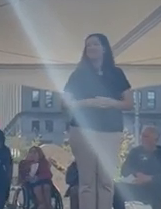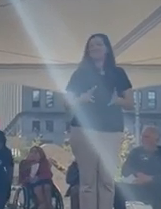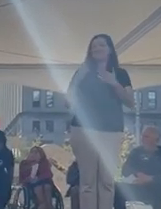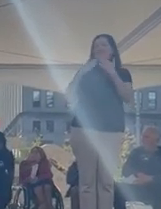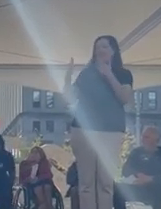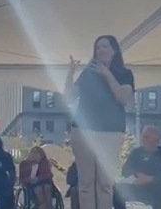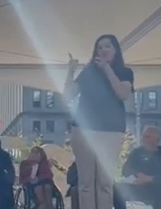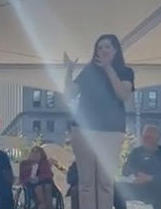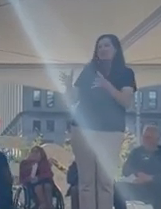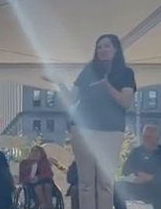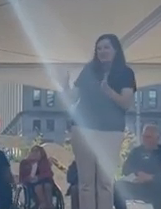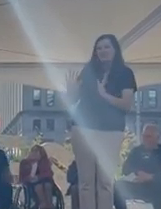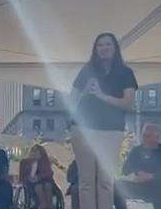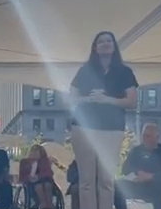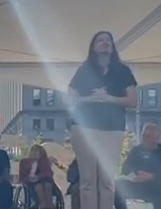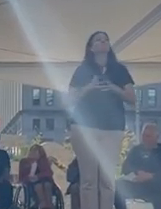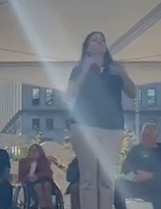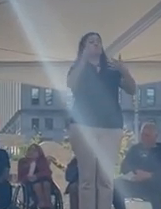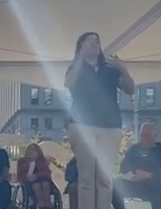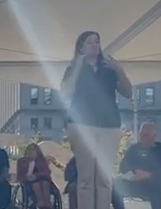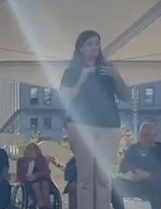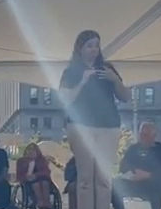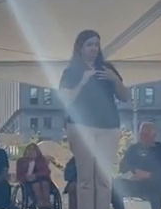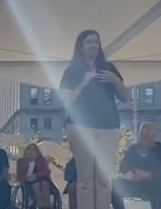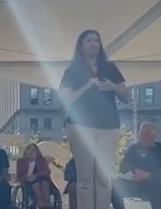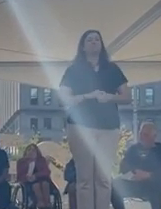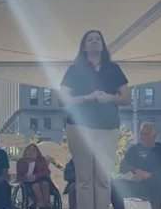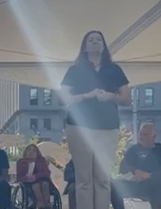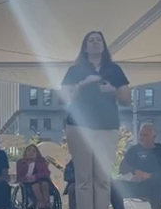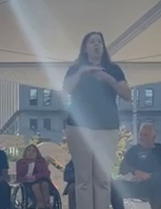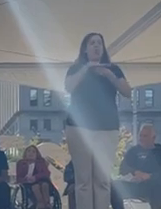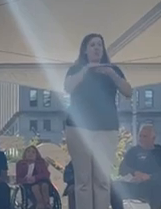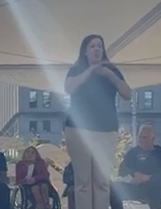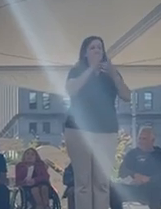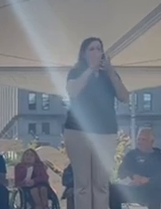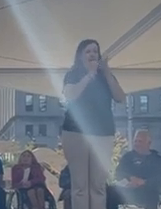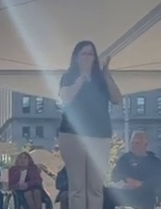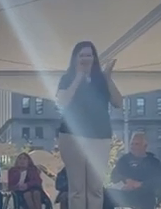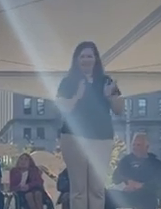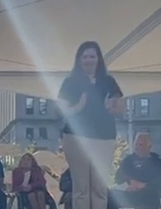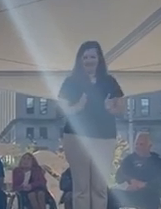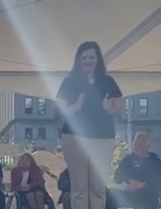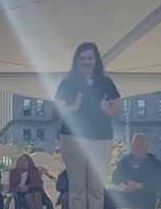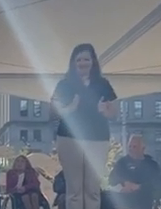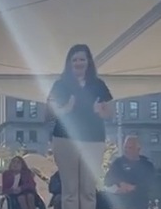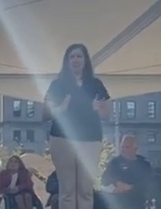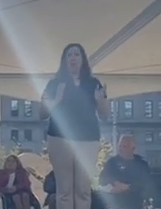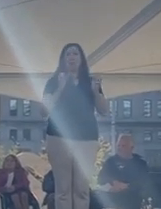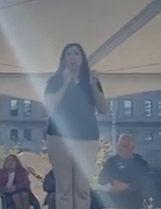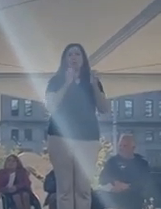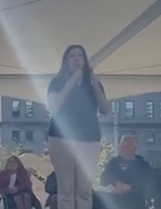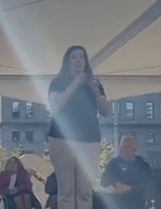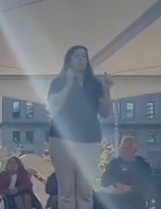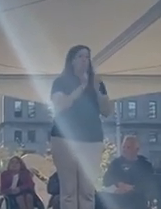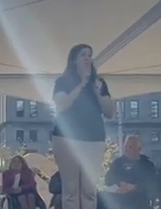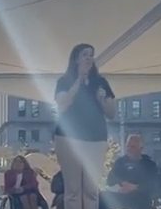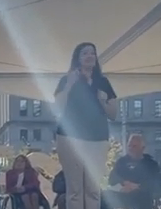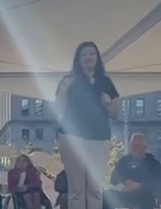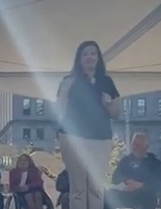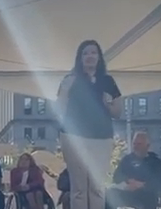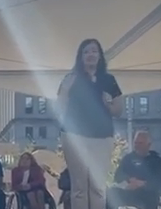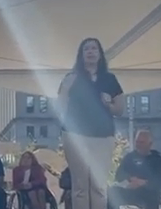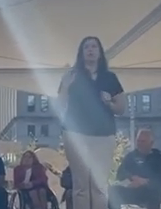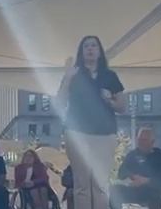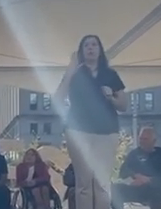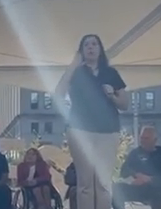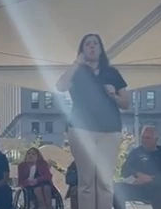Thank you, Director. Next, a local artist who has a disability and will be